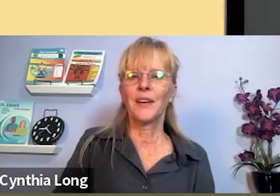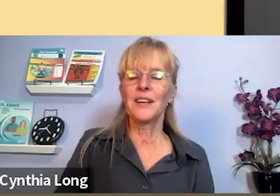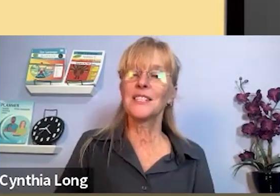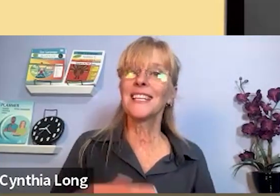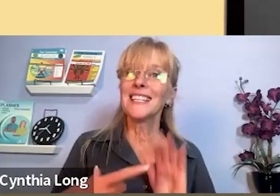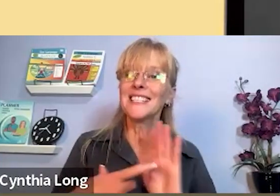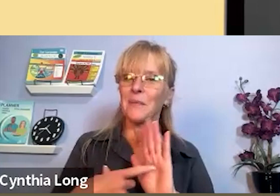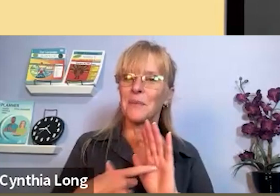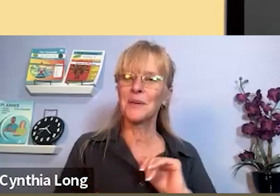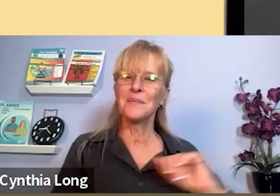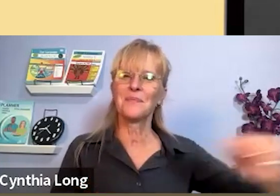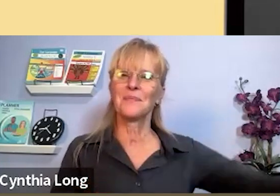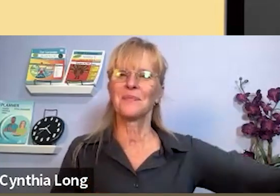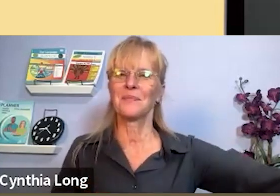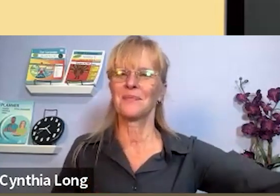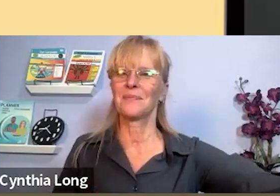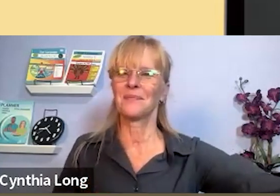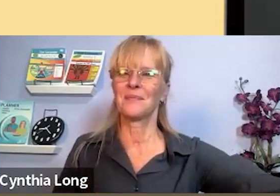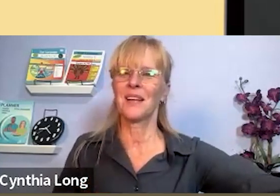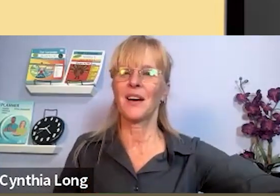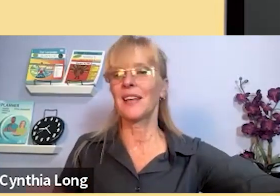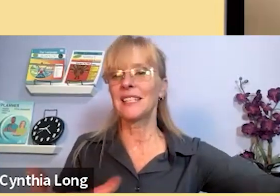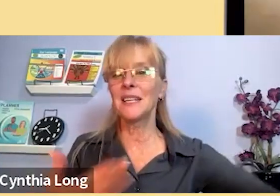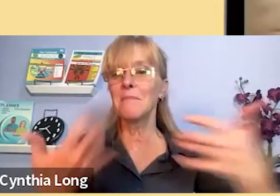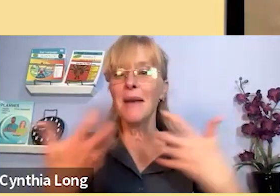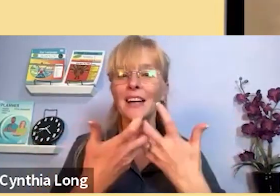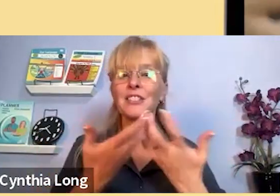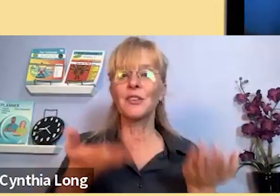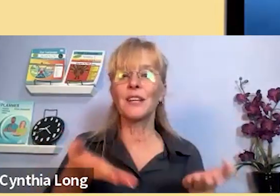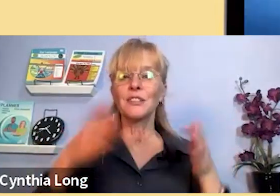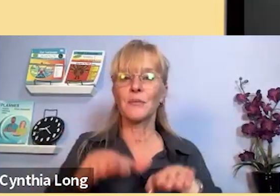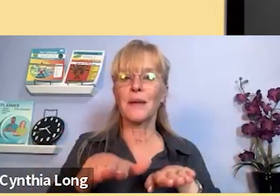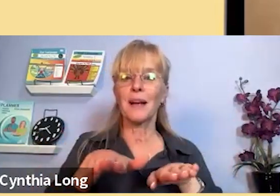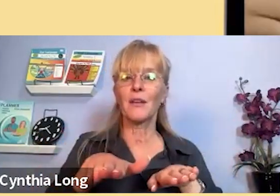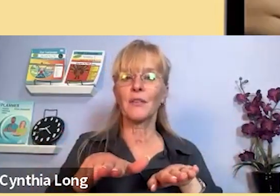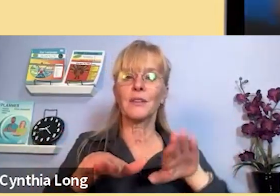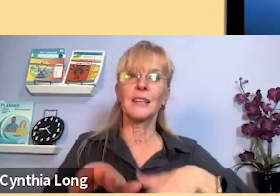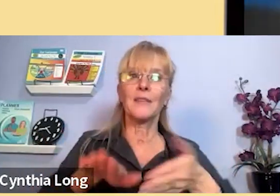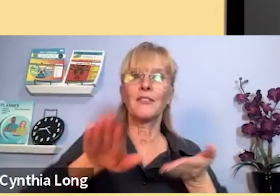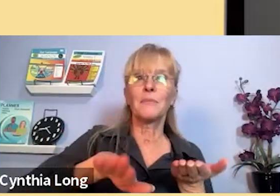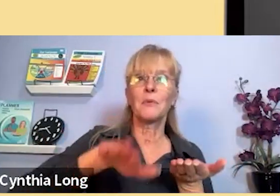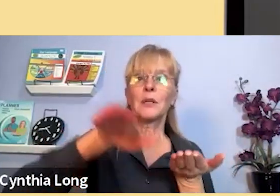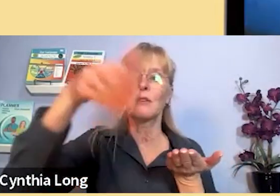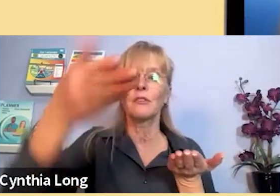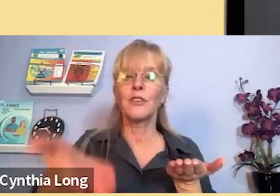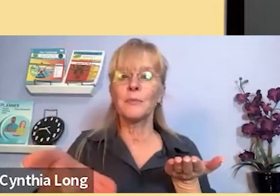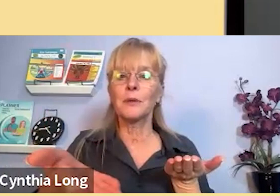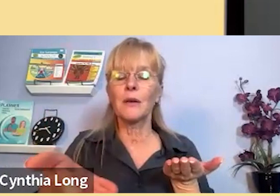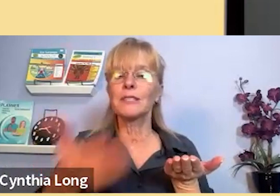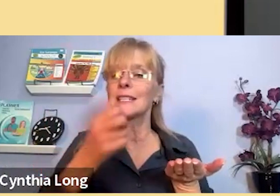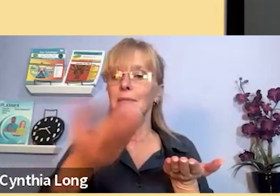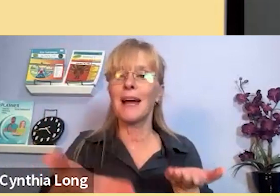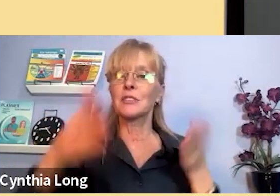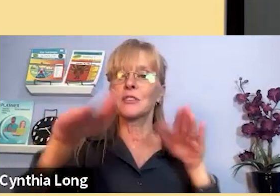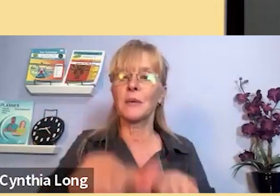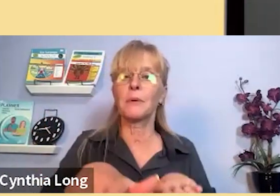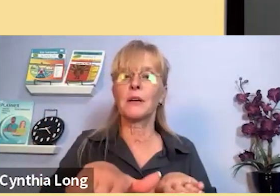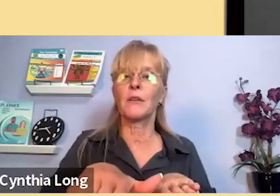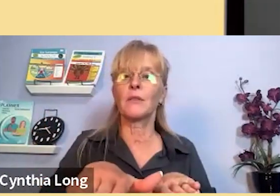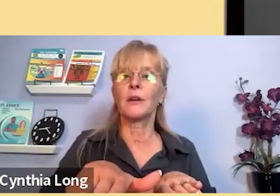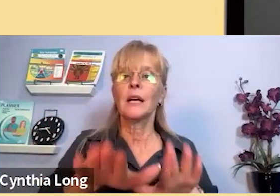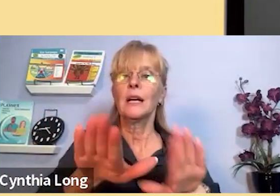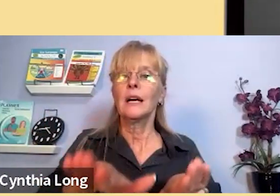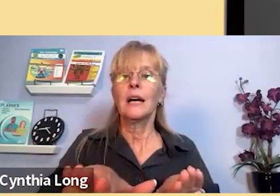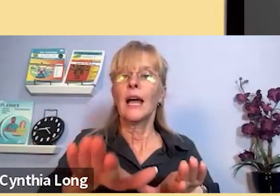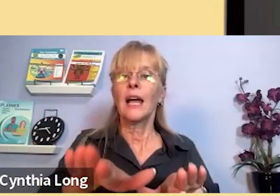Here we go. Here's an example. Oh, they didn't match, so they turn them back over. Then they flip one over, didn't match, so they